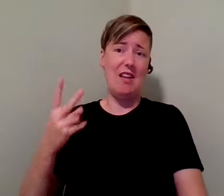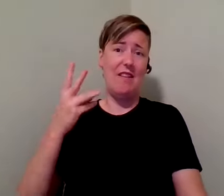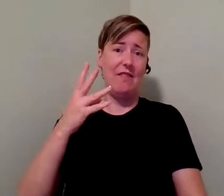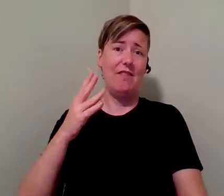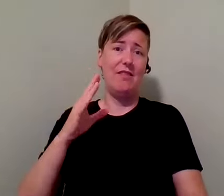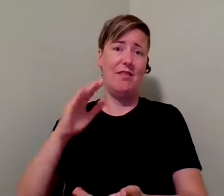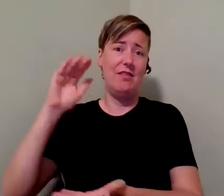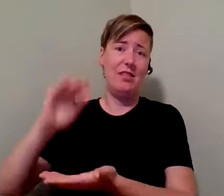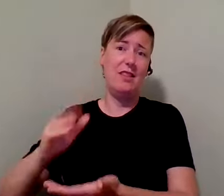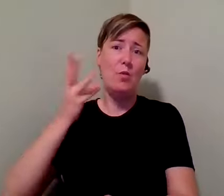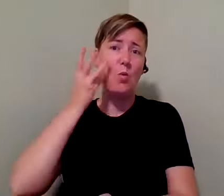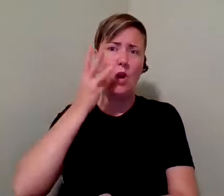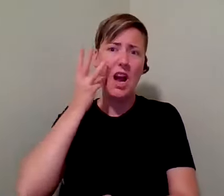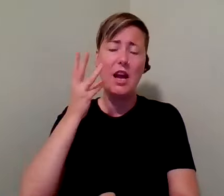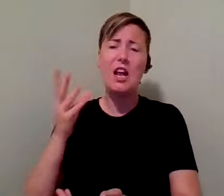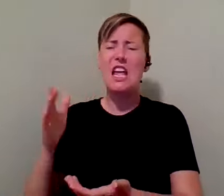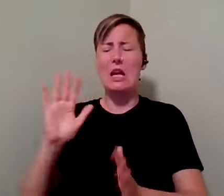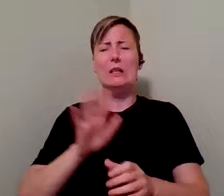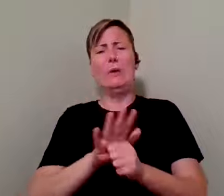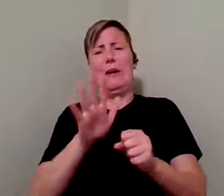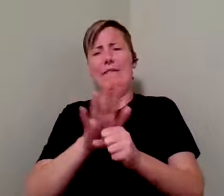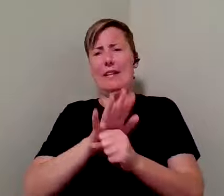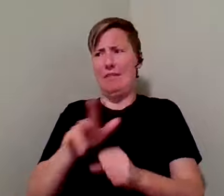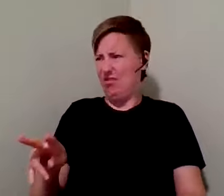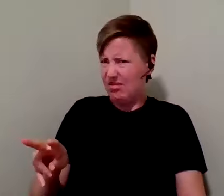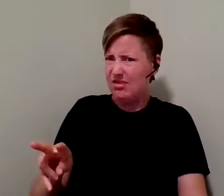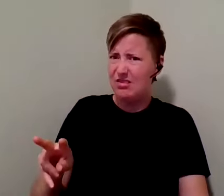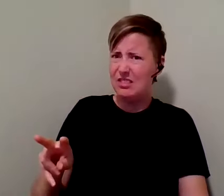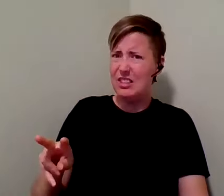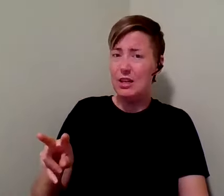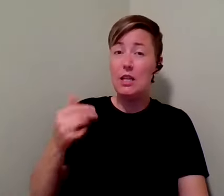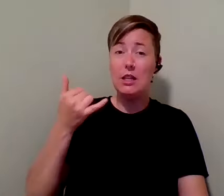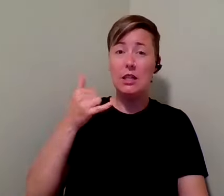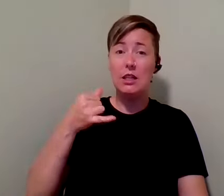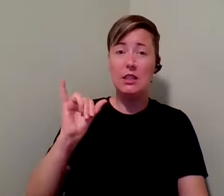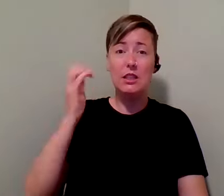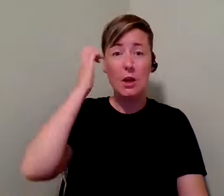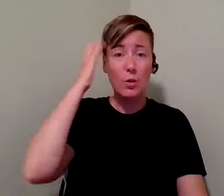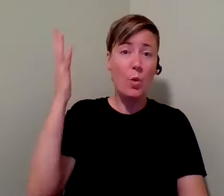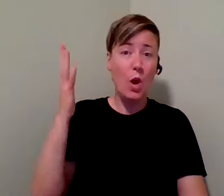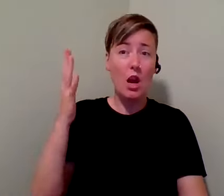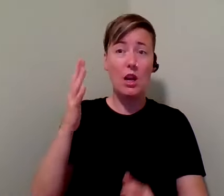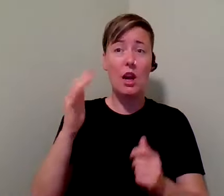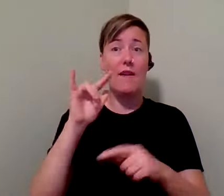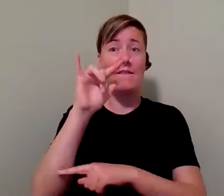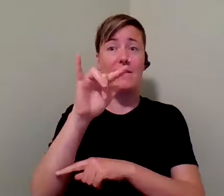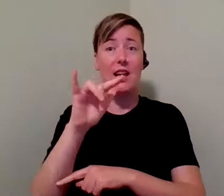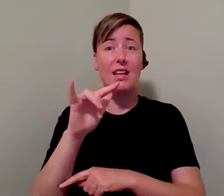bottle away. I mean, what kind of madness is that? I still get annoyed when I take flights at people who sit and stir their bloody drink for